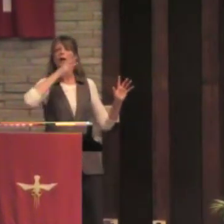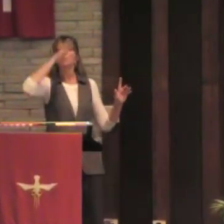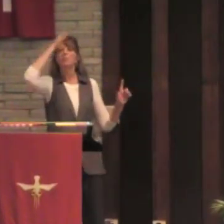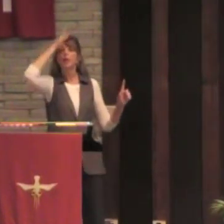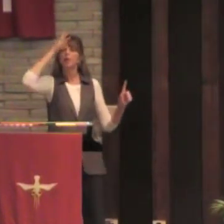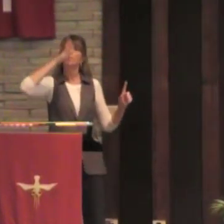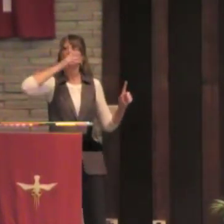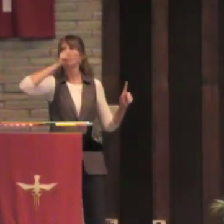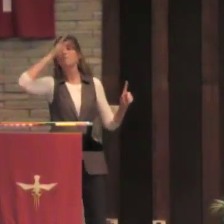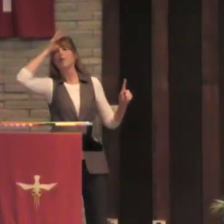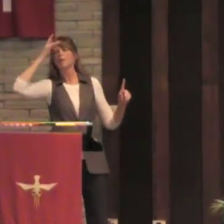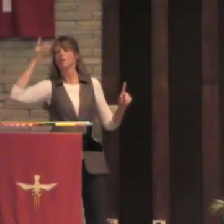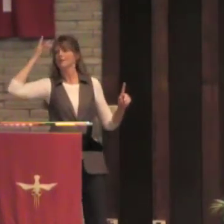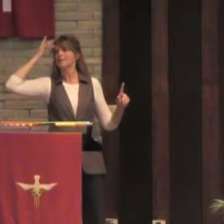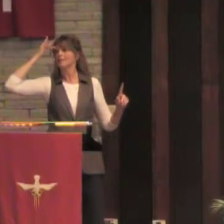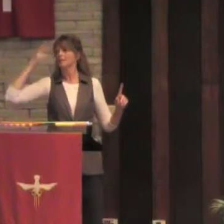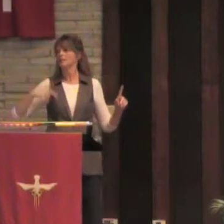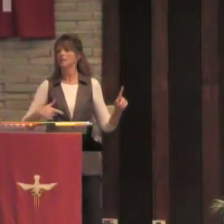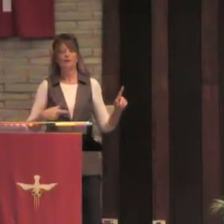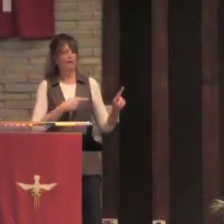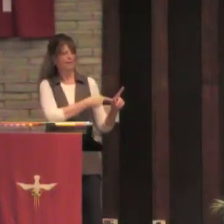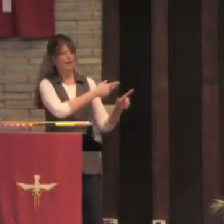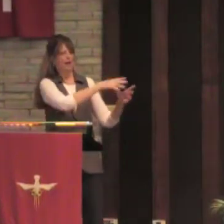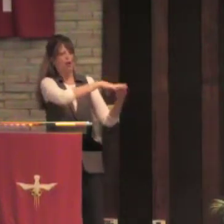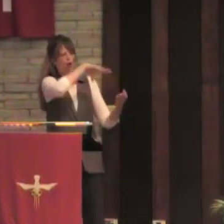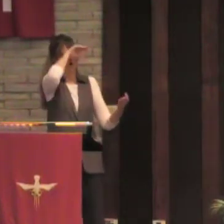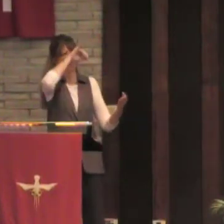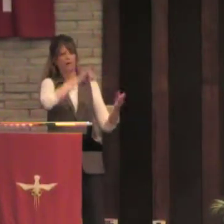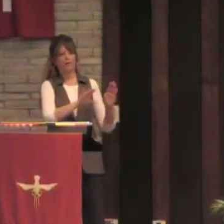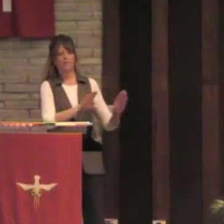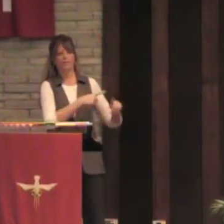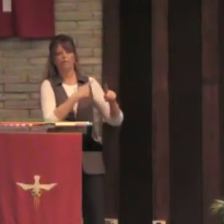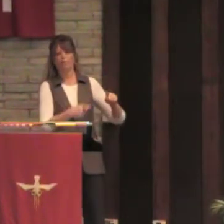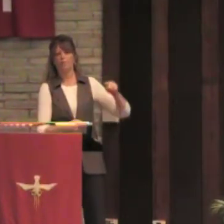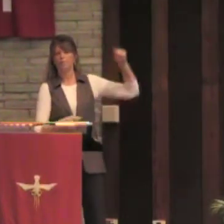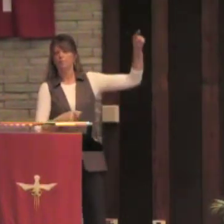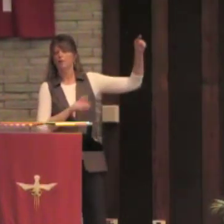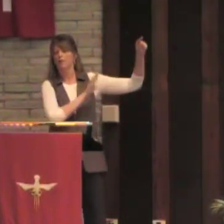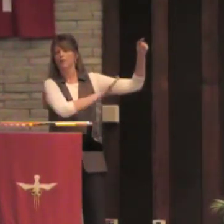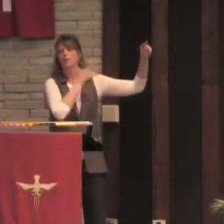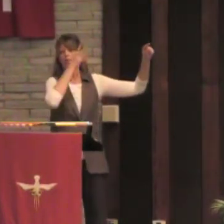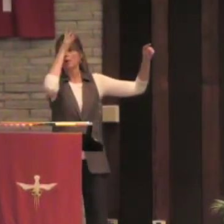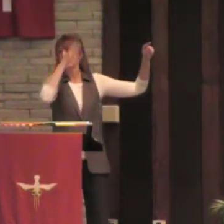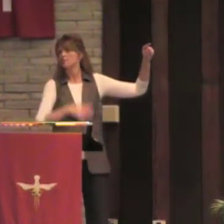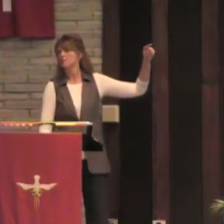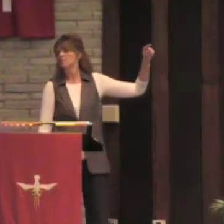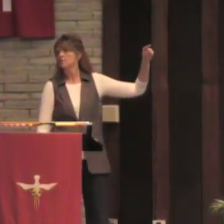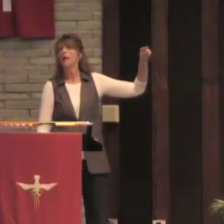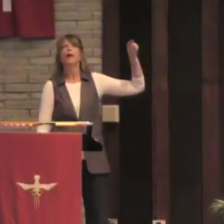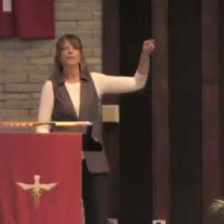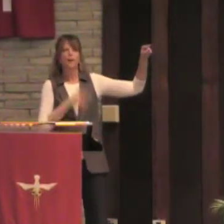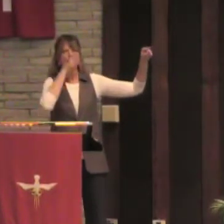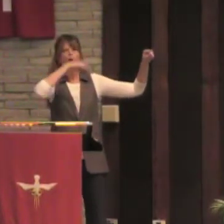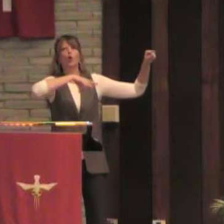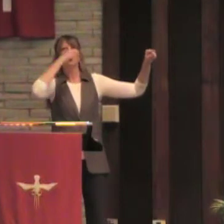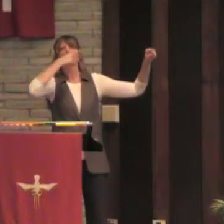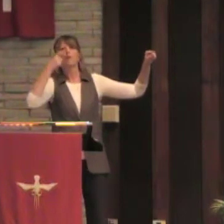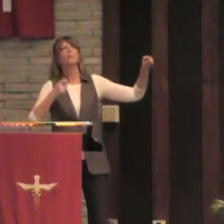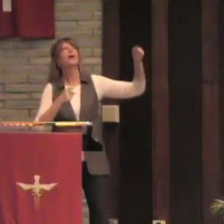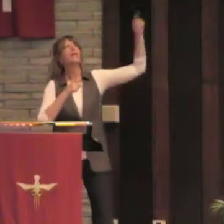very clearly that my parents were ill. And what they had done was learned behavior from